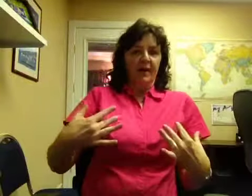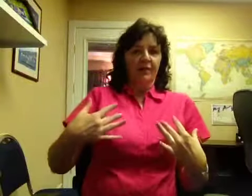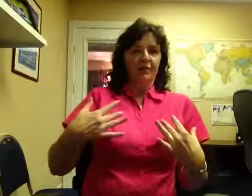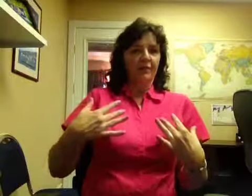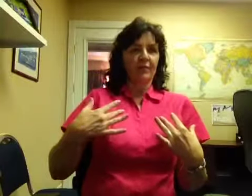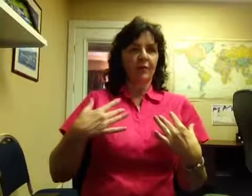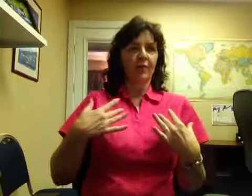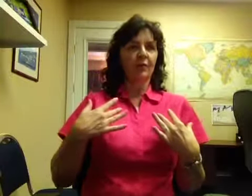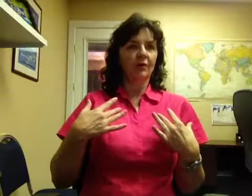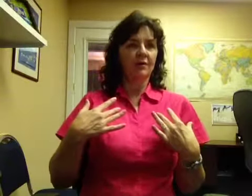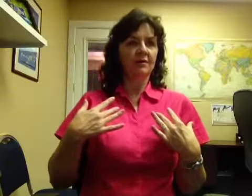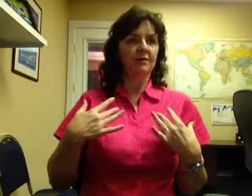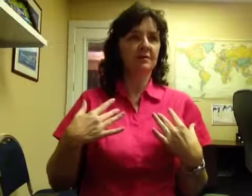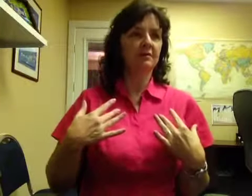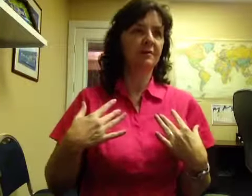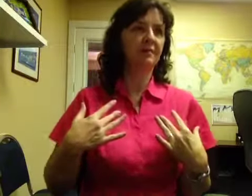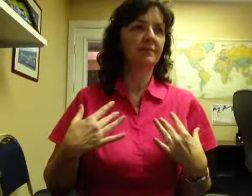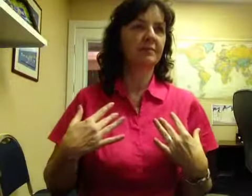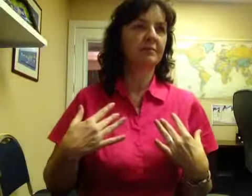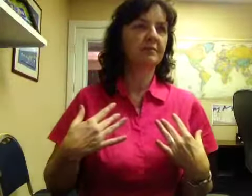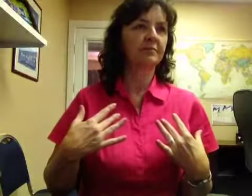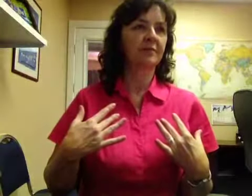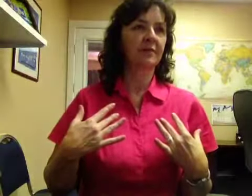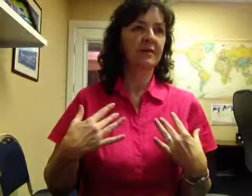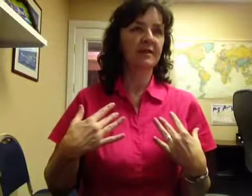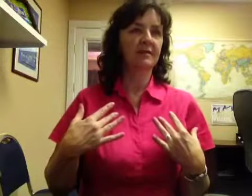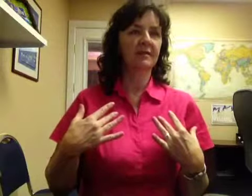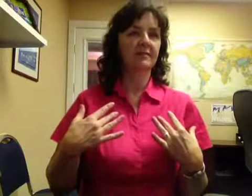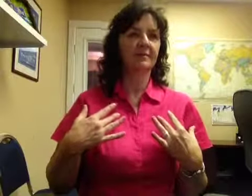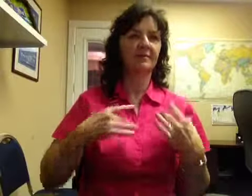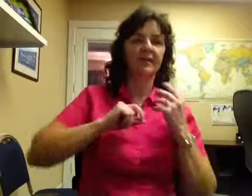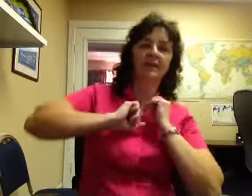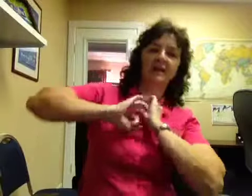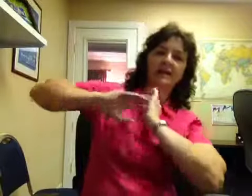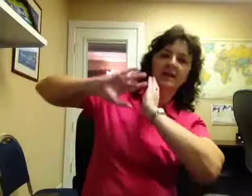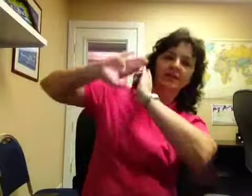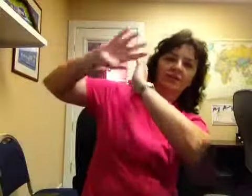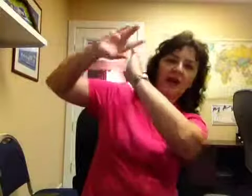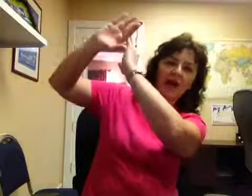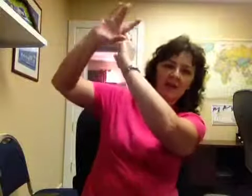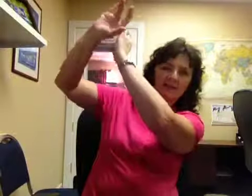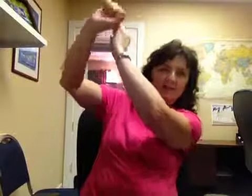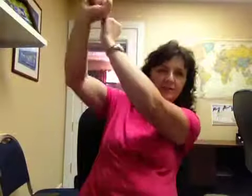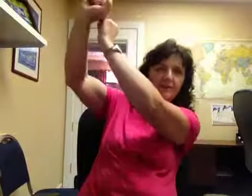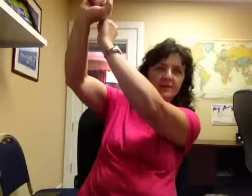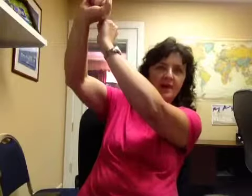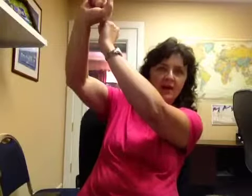Inspire from the world. Where is it? And then attract towards God.